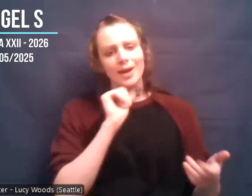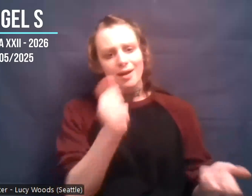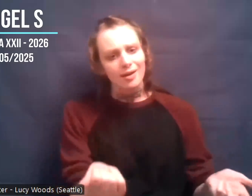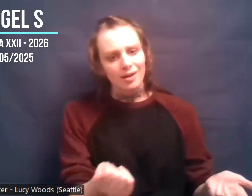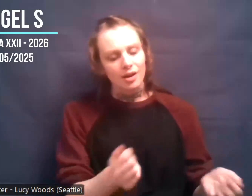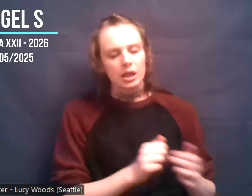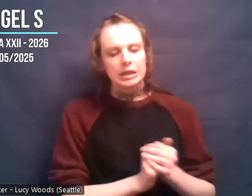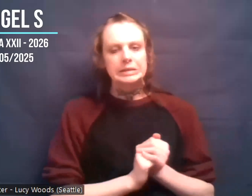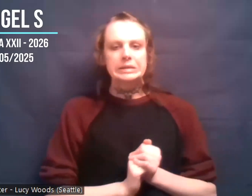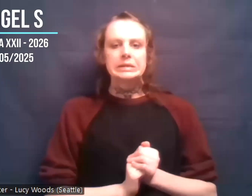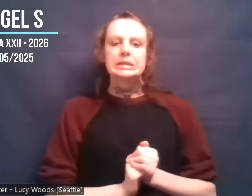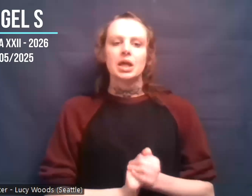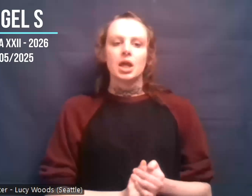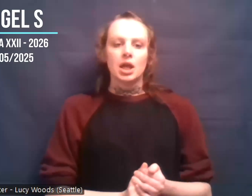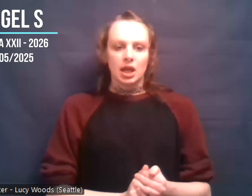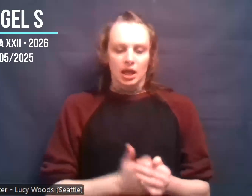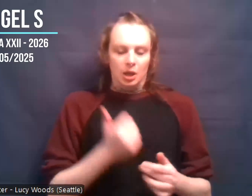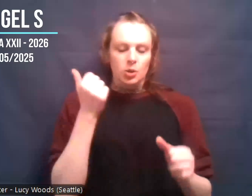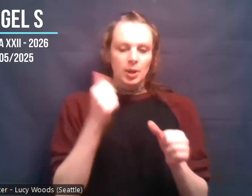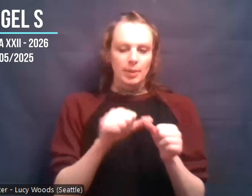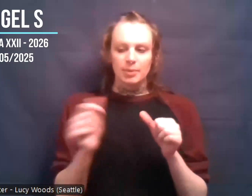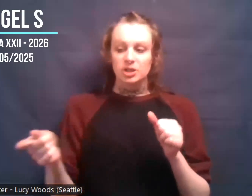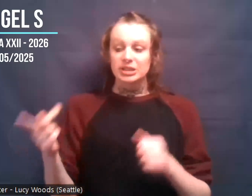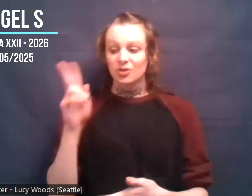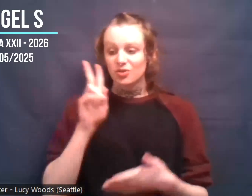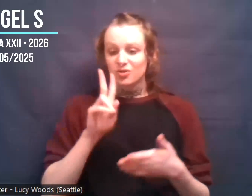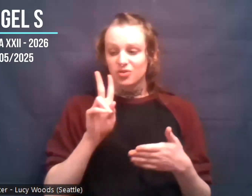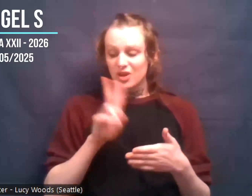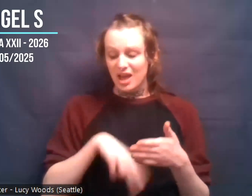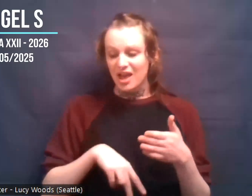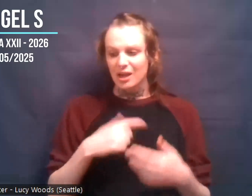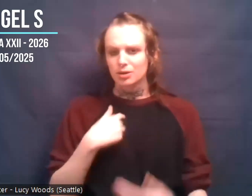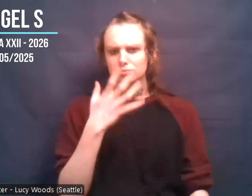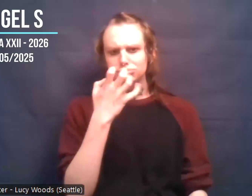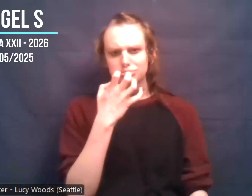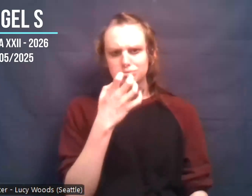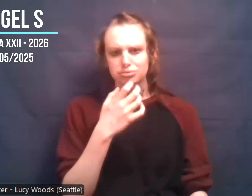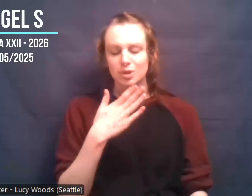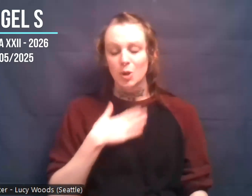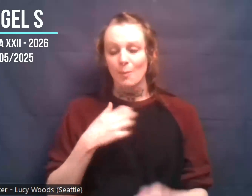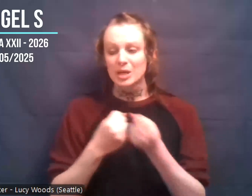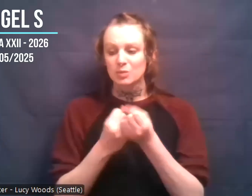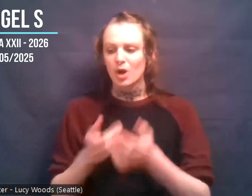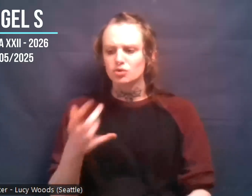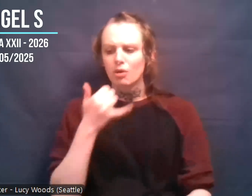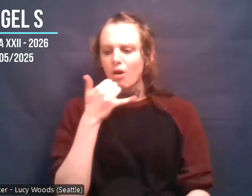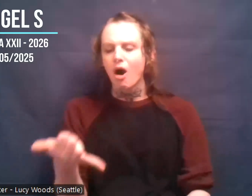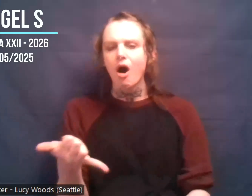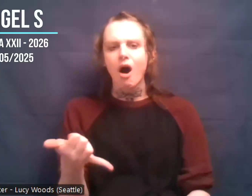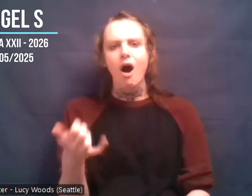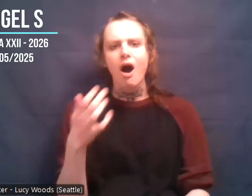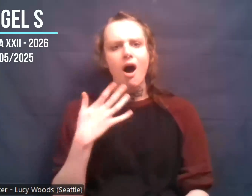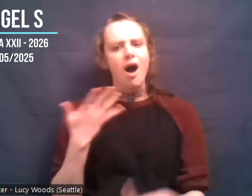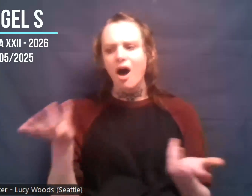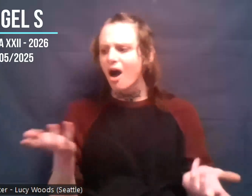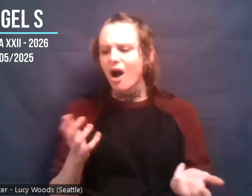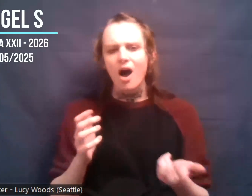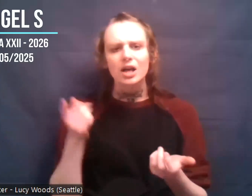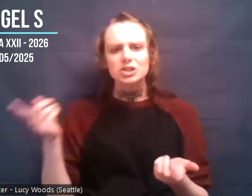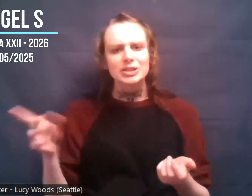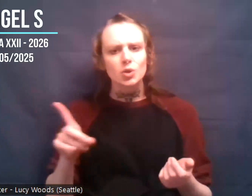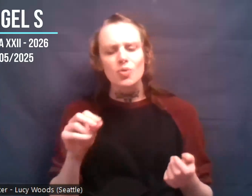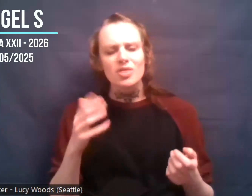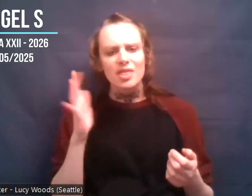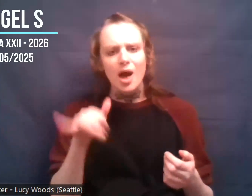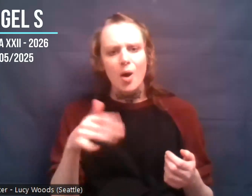And I remember when she read it, I was angry, and I called my sponsor, and I was like, "How dare she? This is private, it's personal." And he said, "When you get